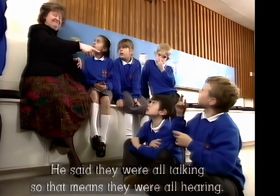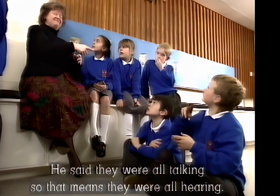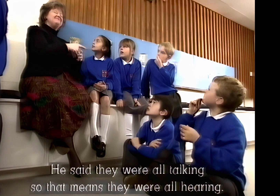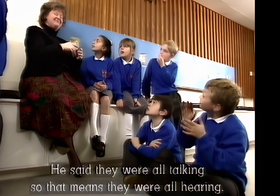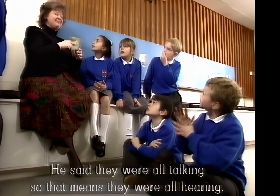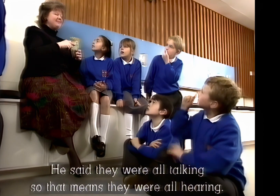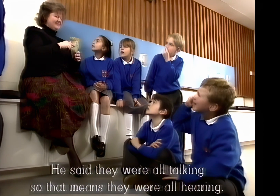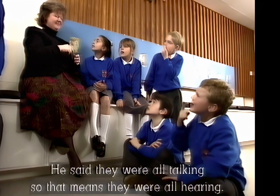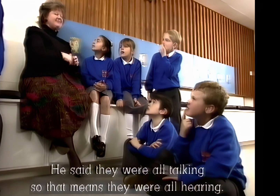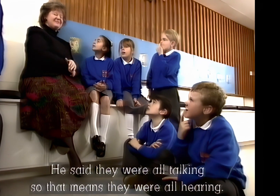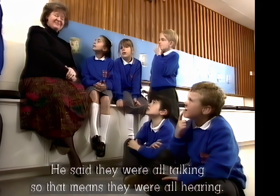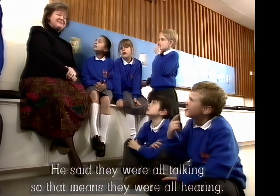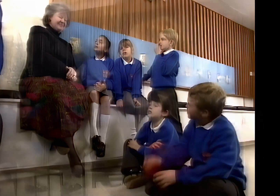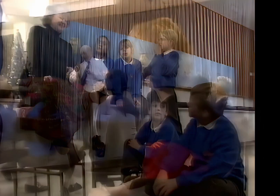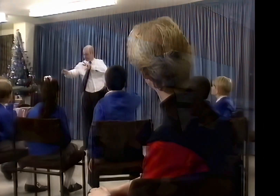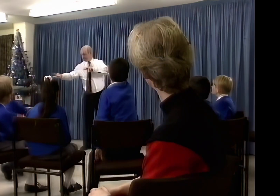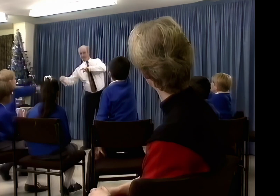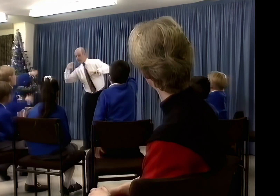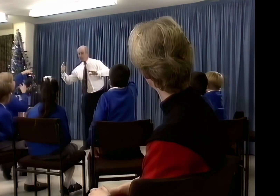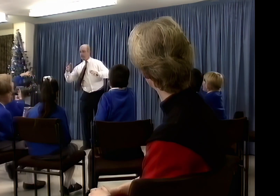they were all hearing. That's right.